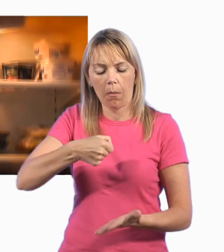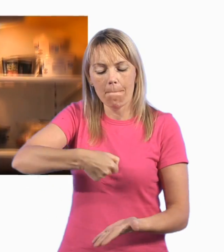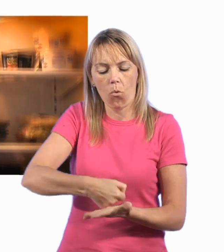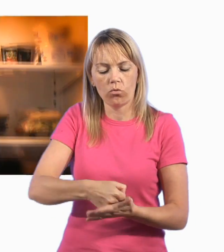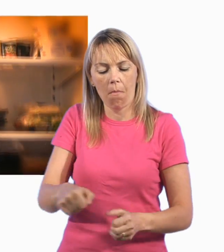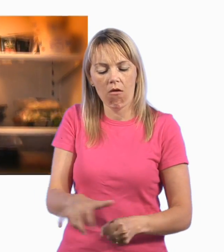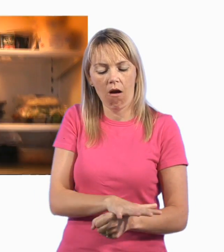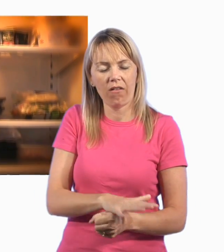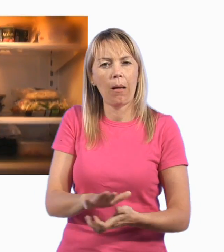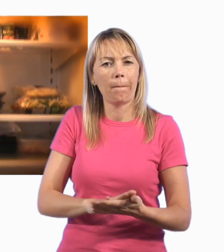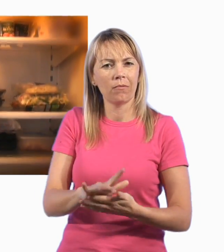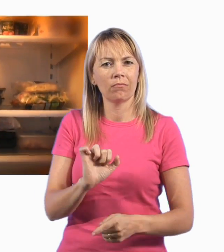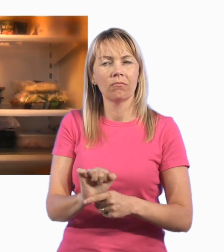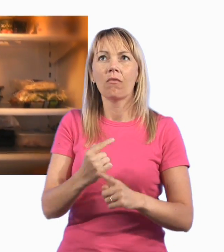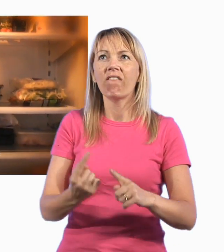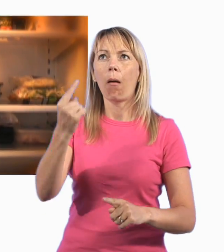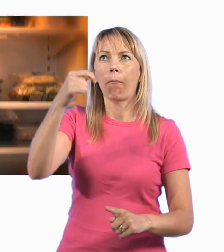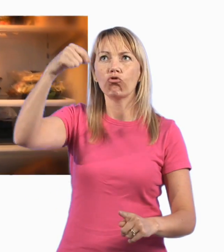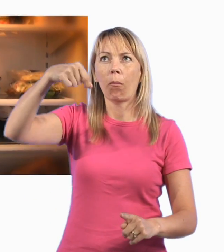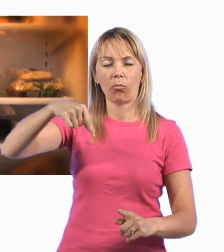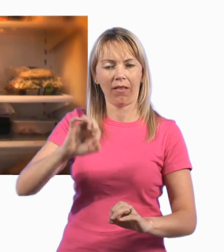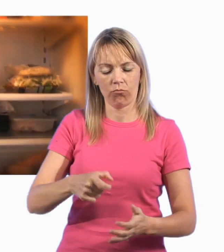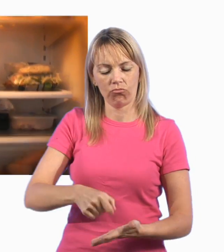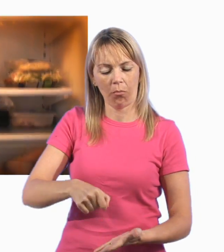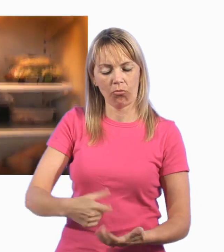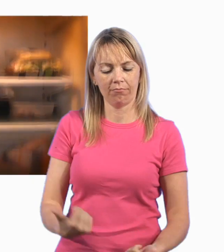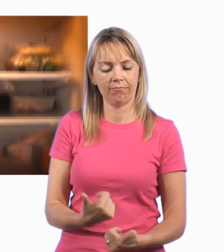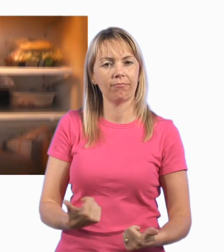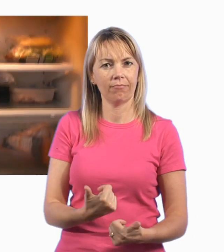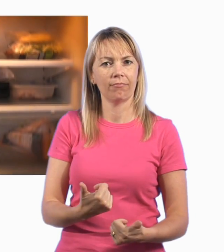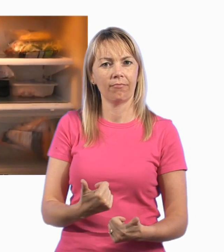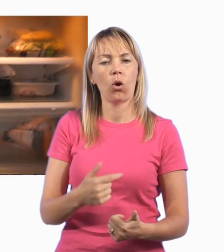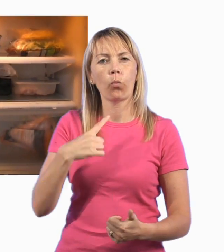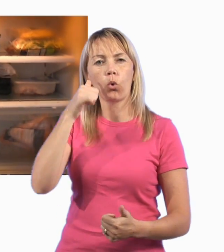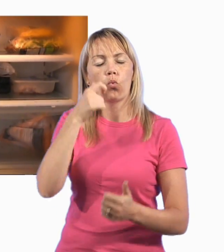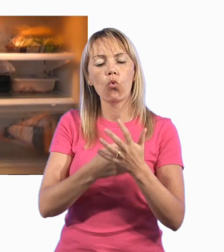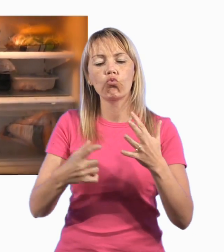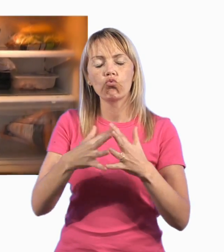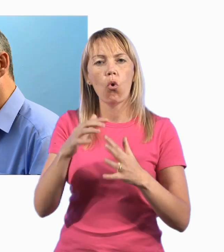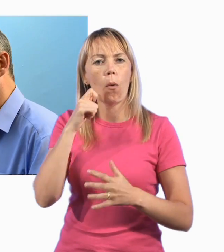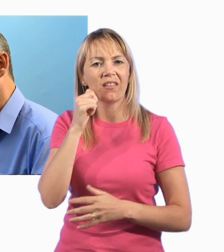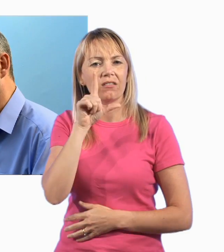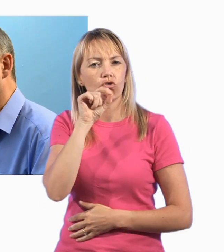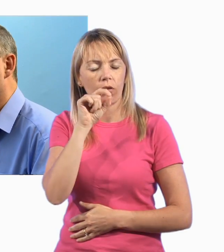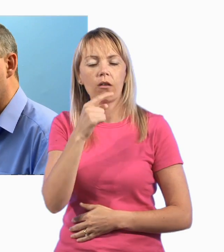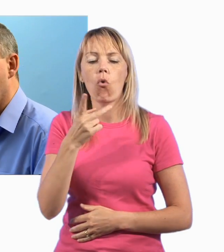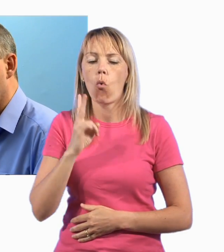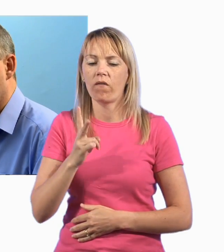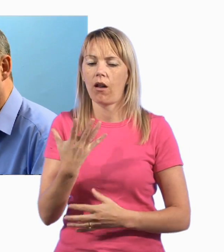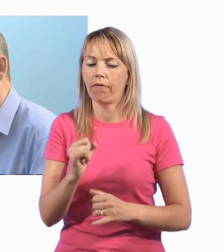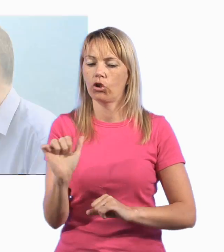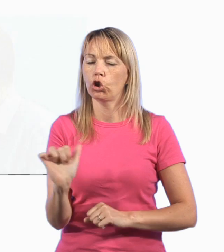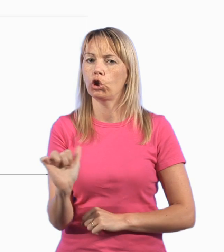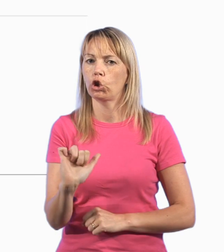the fridge, and that prevents it from dripping onto any other ready-to-eat foods, because we know that raw meat and poultry often carry food